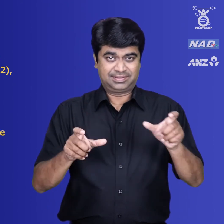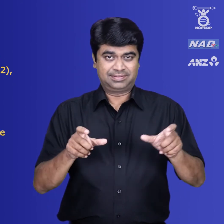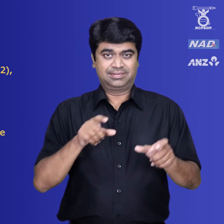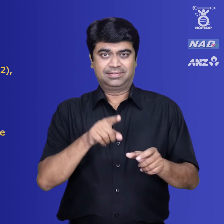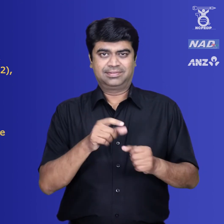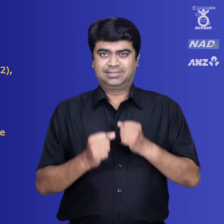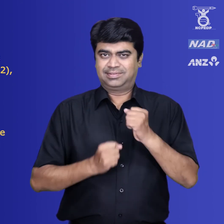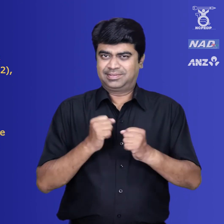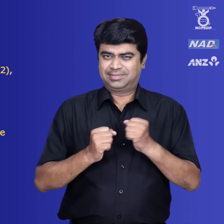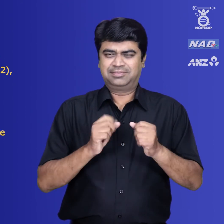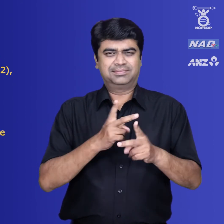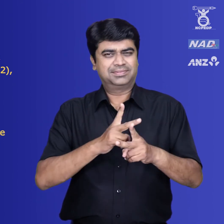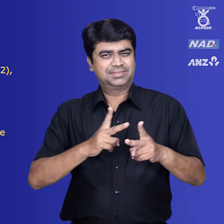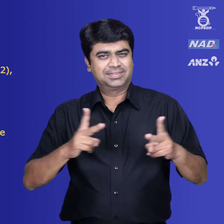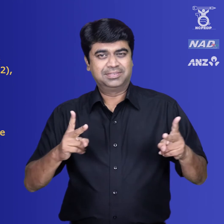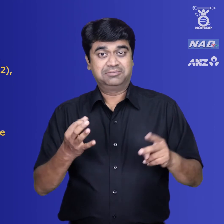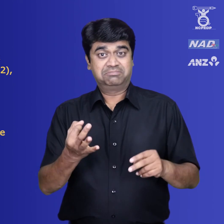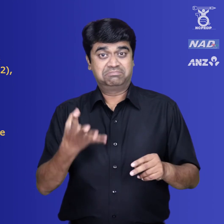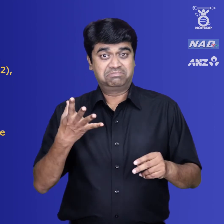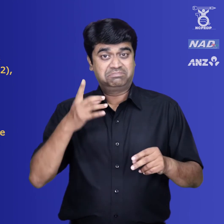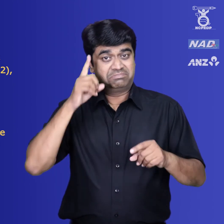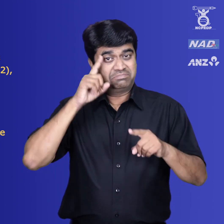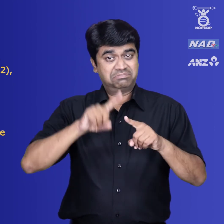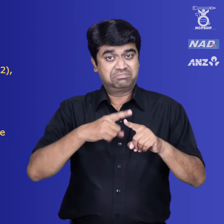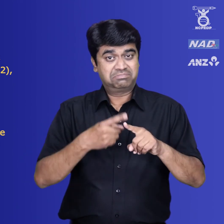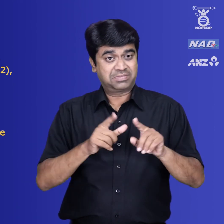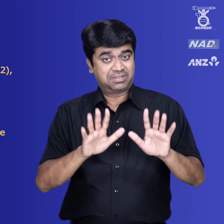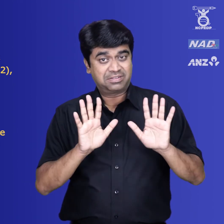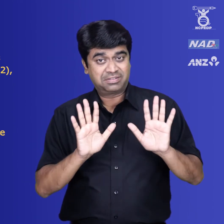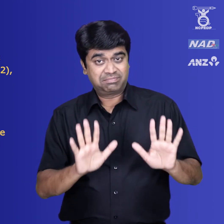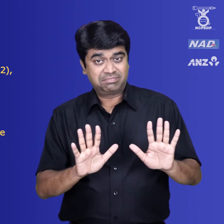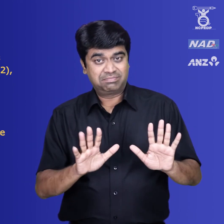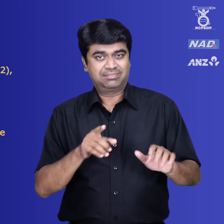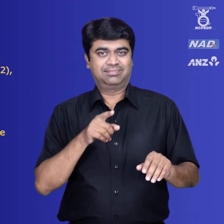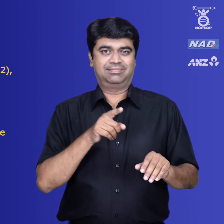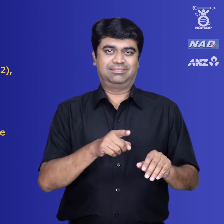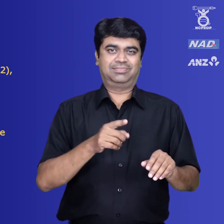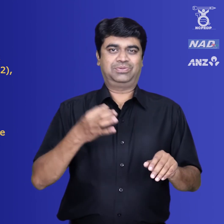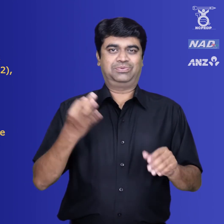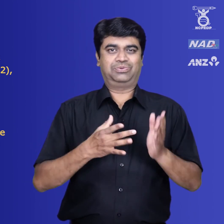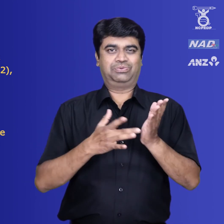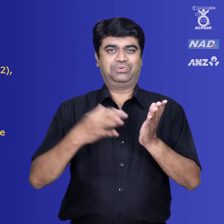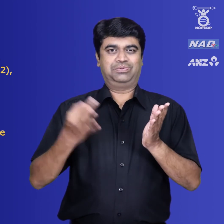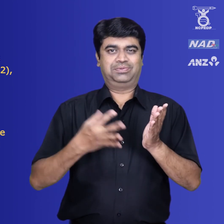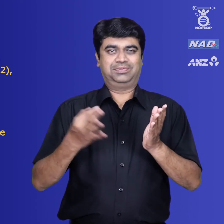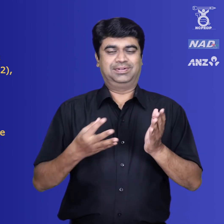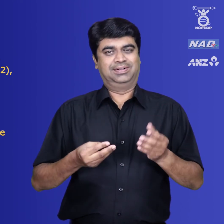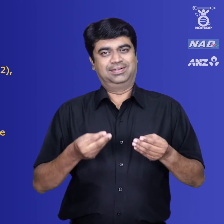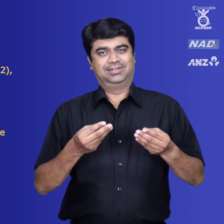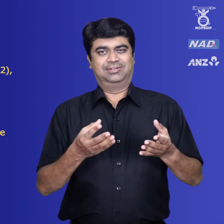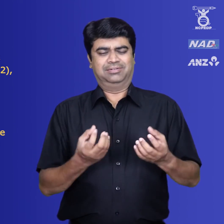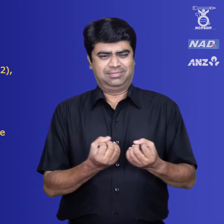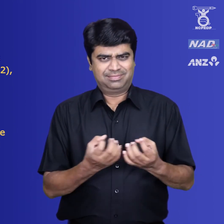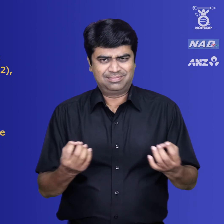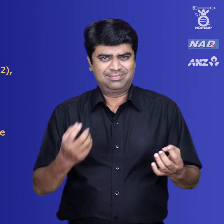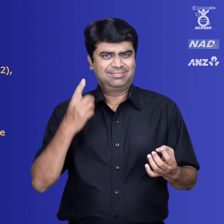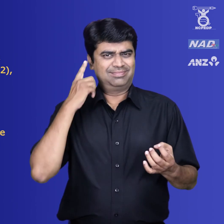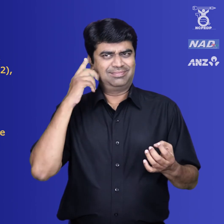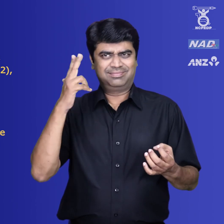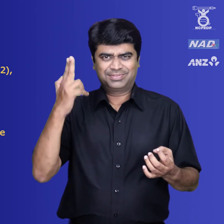Develop technology to enhance potential, talent, capacity and ability in sporting